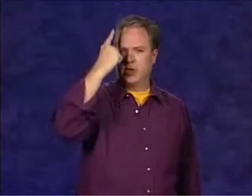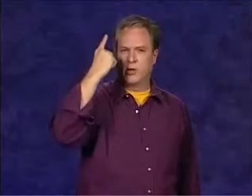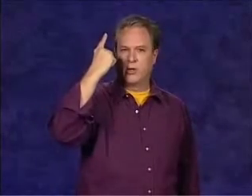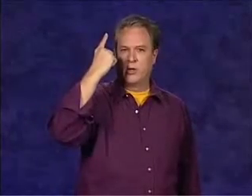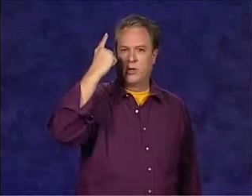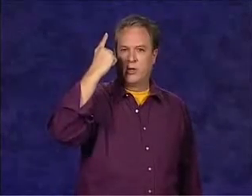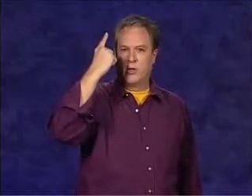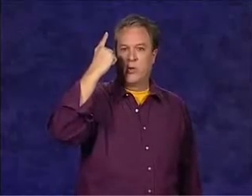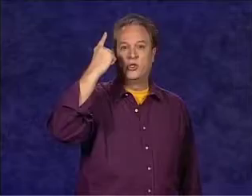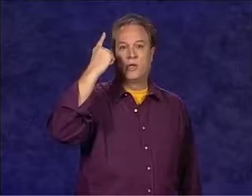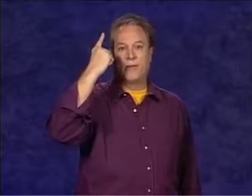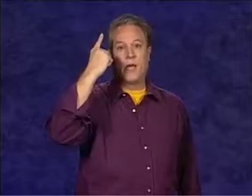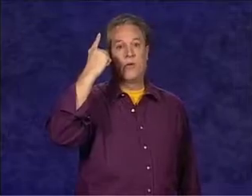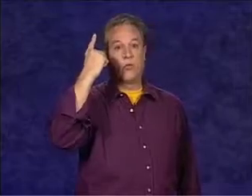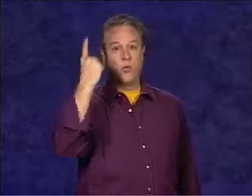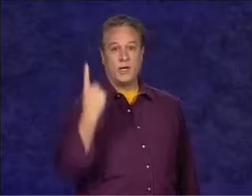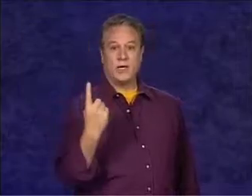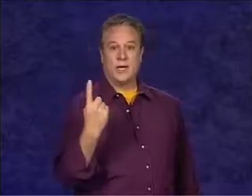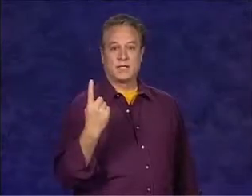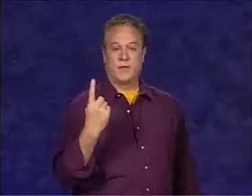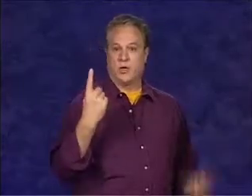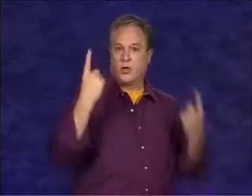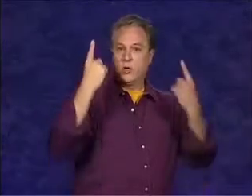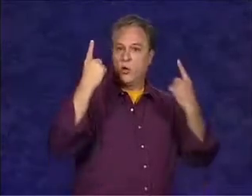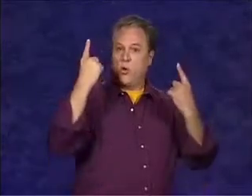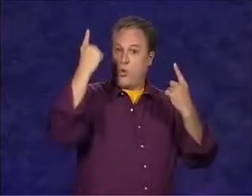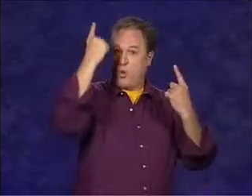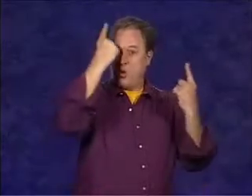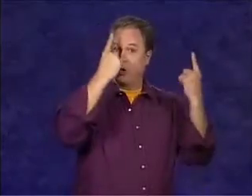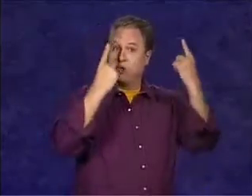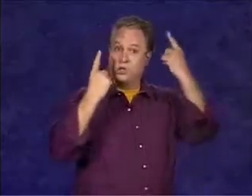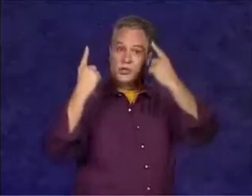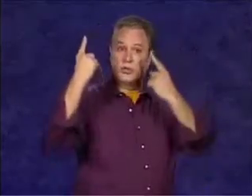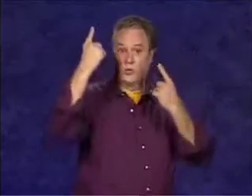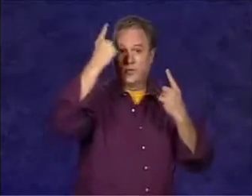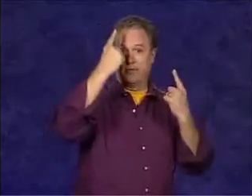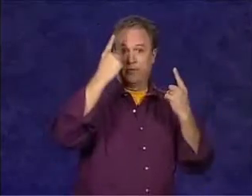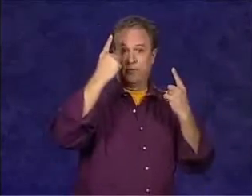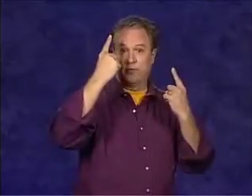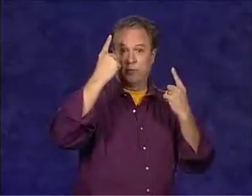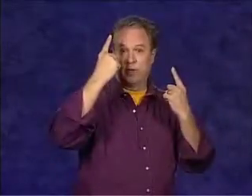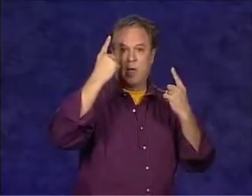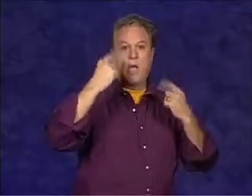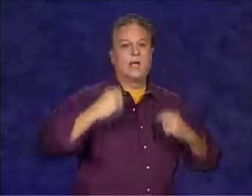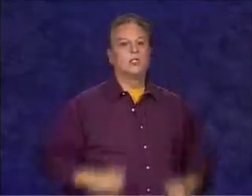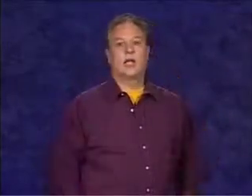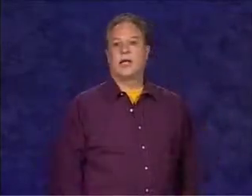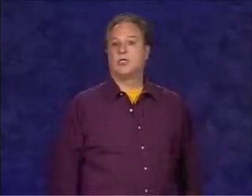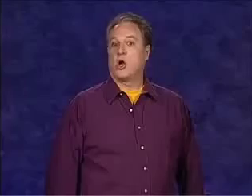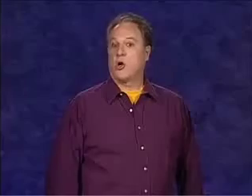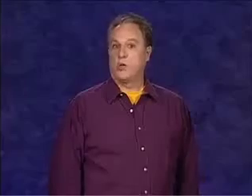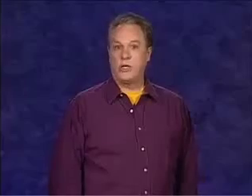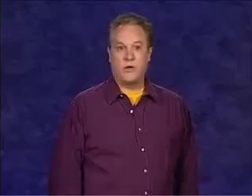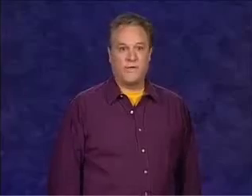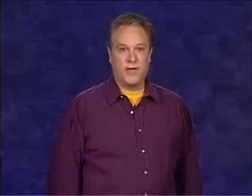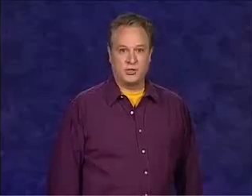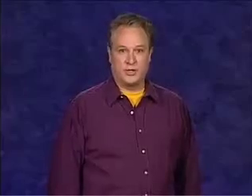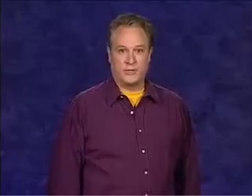consider, which you can make with one index finger or two. Change only your facial